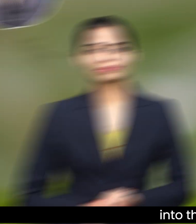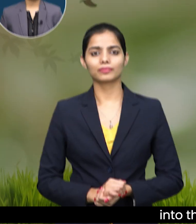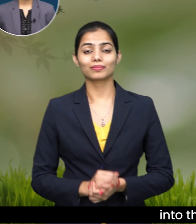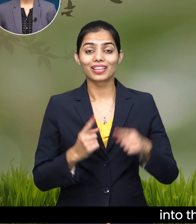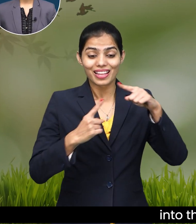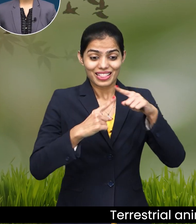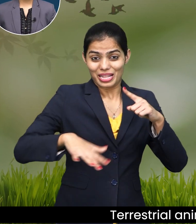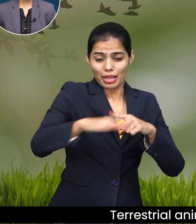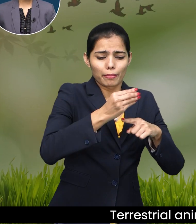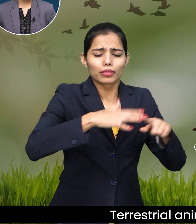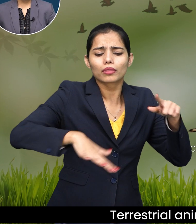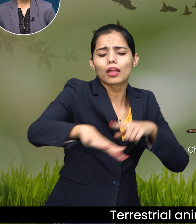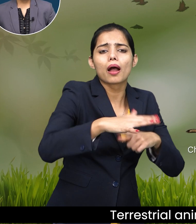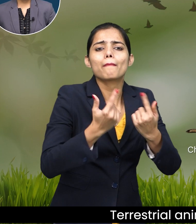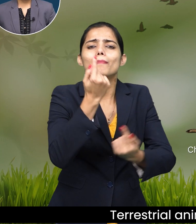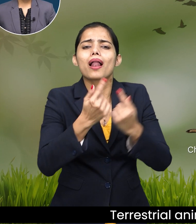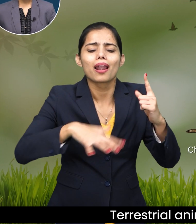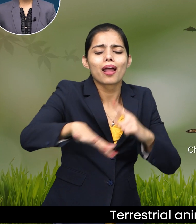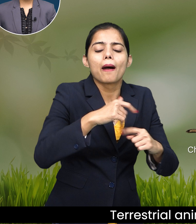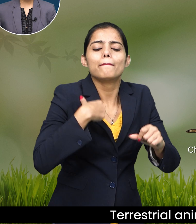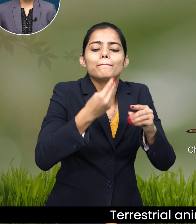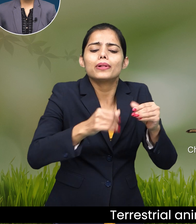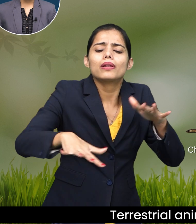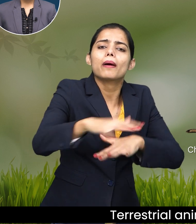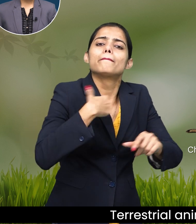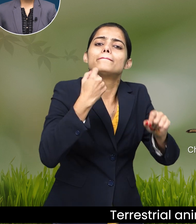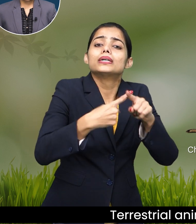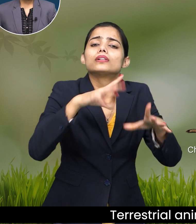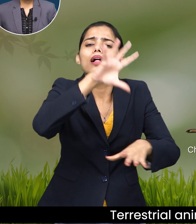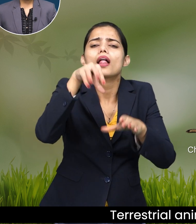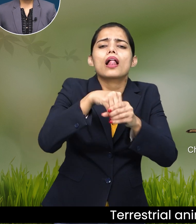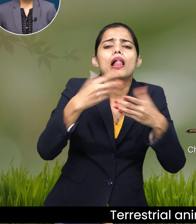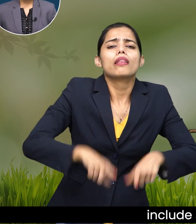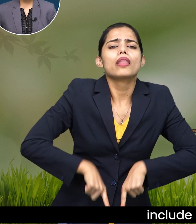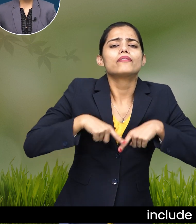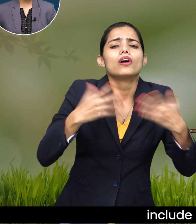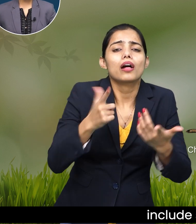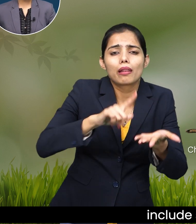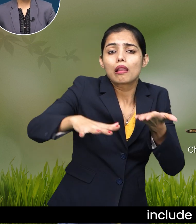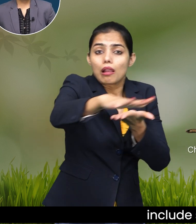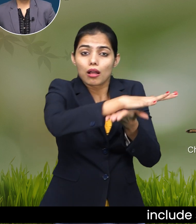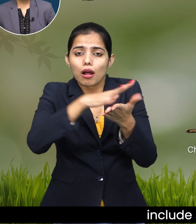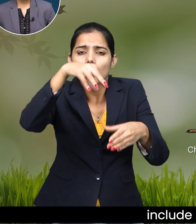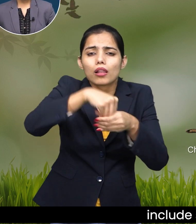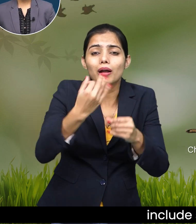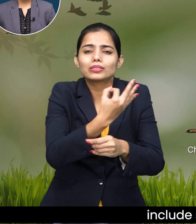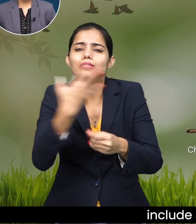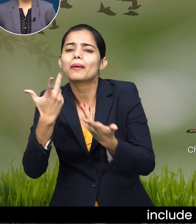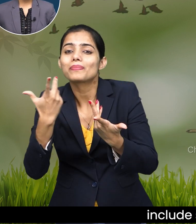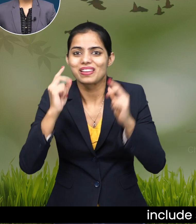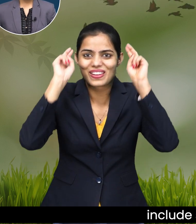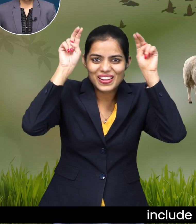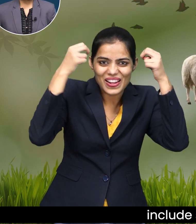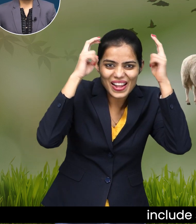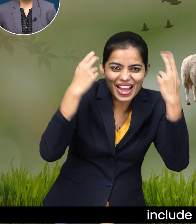types. Terrestrial animals, which live on land, included species